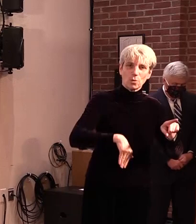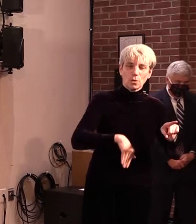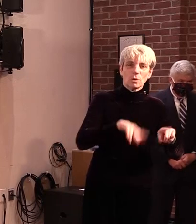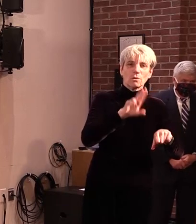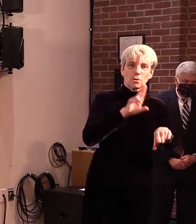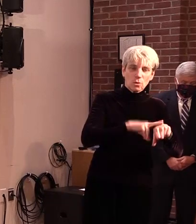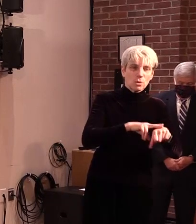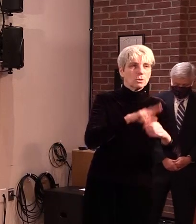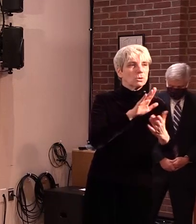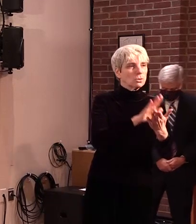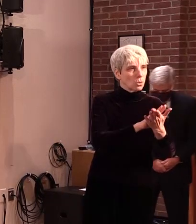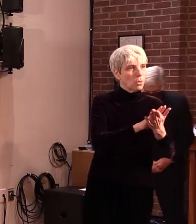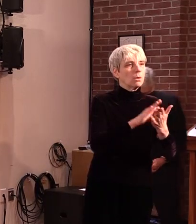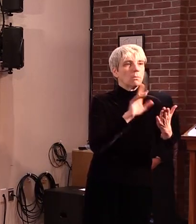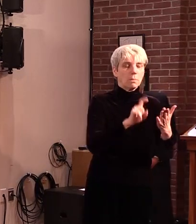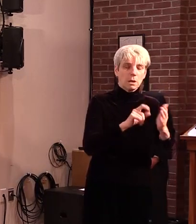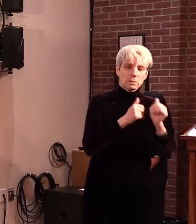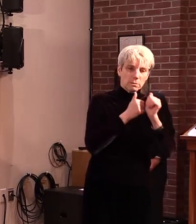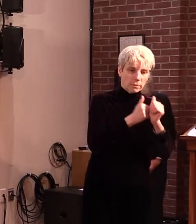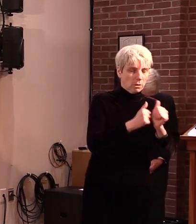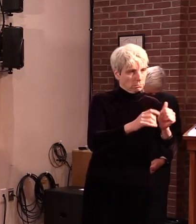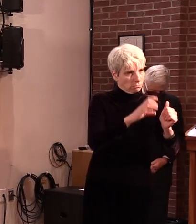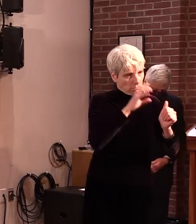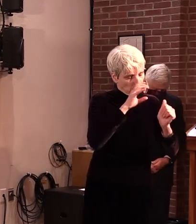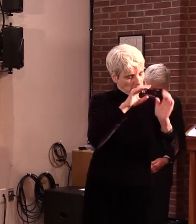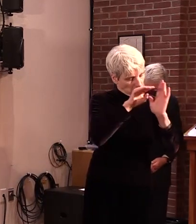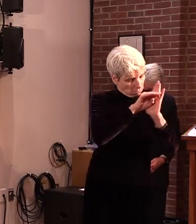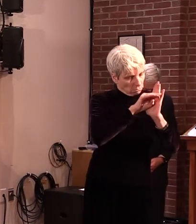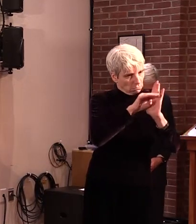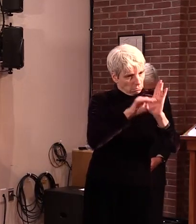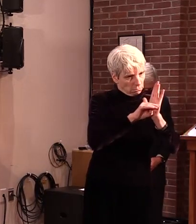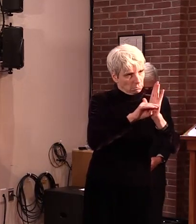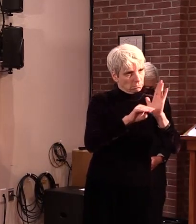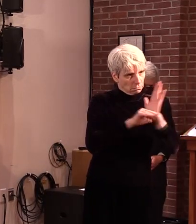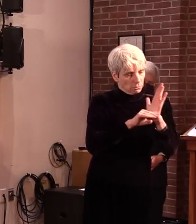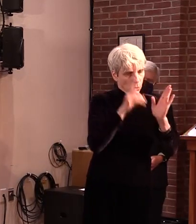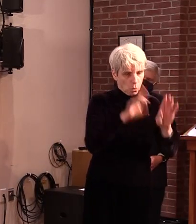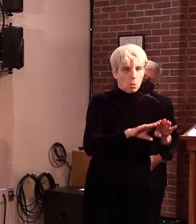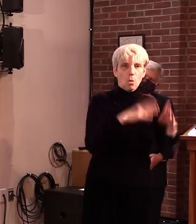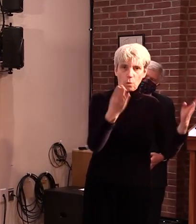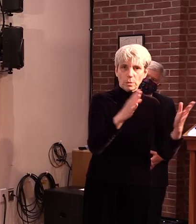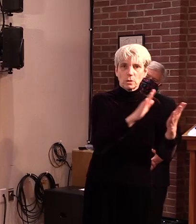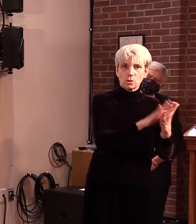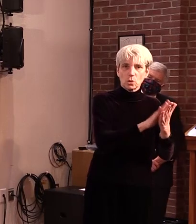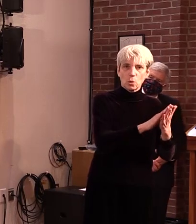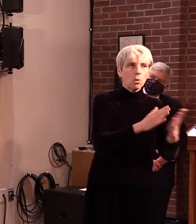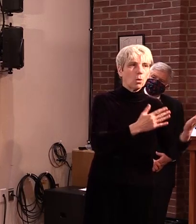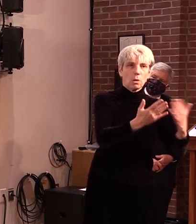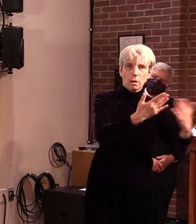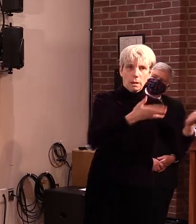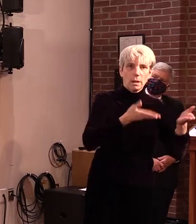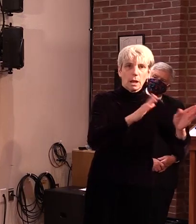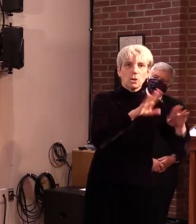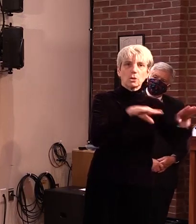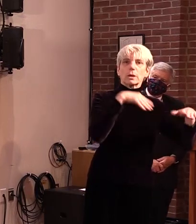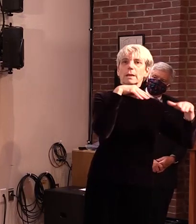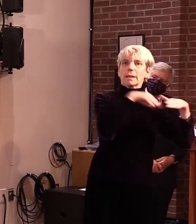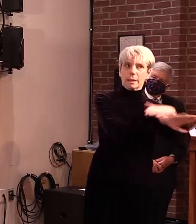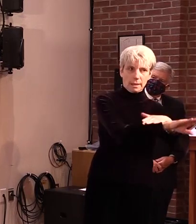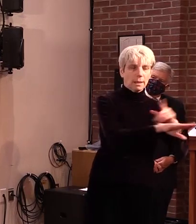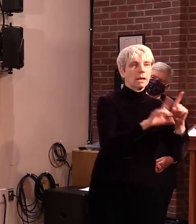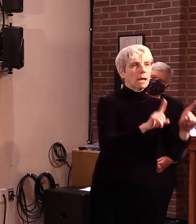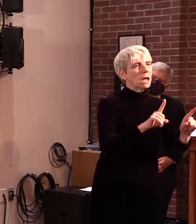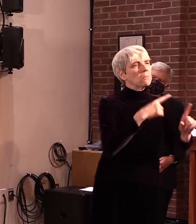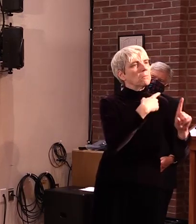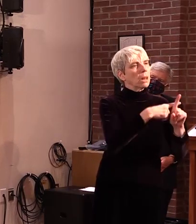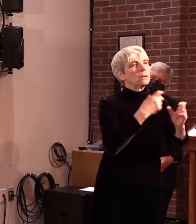guidelines when implementing in-person instruction and have the flexibility to shift among hybrid learning options. I think this planned